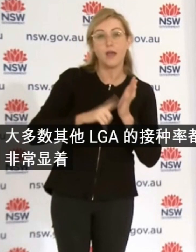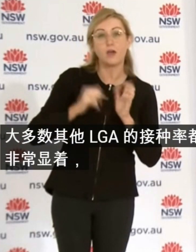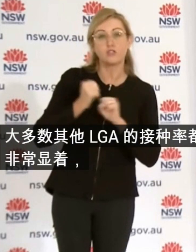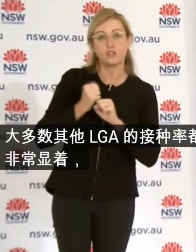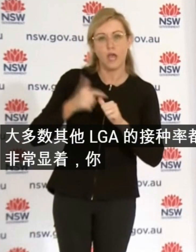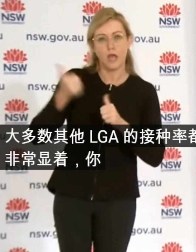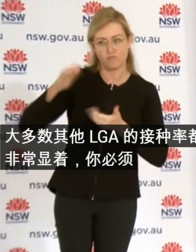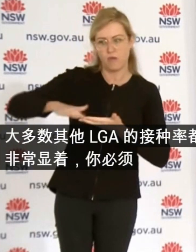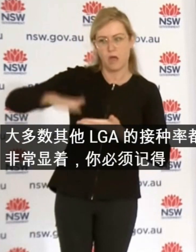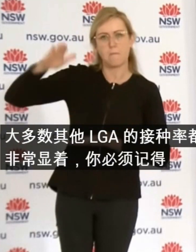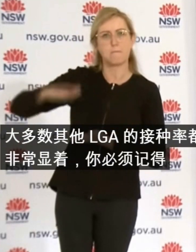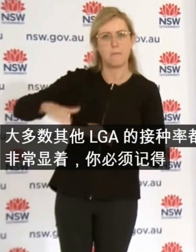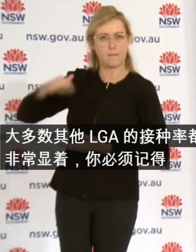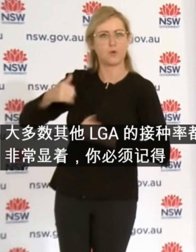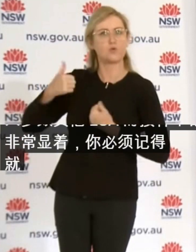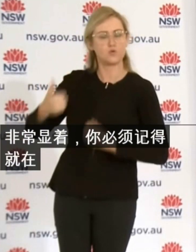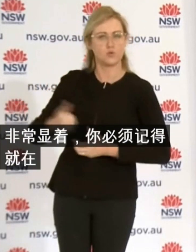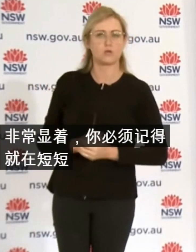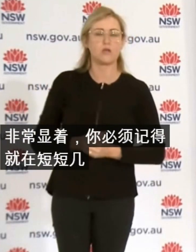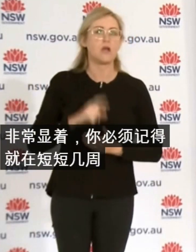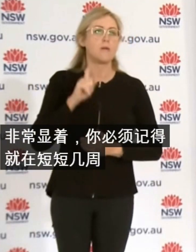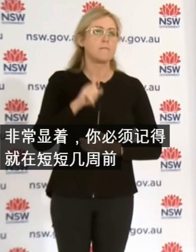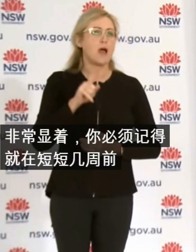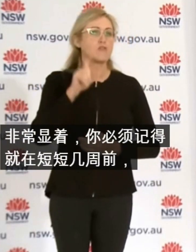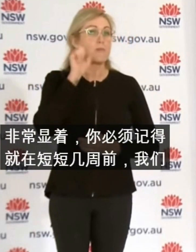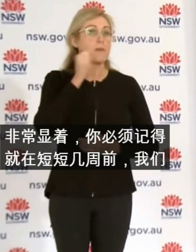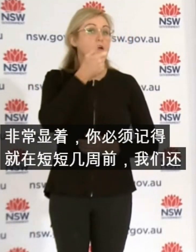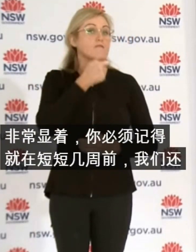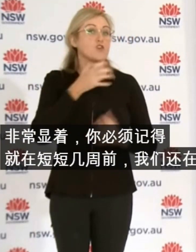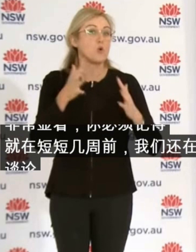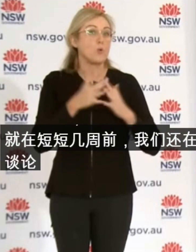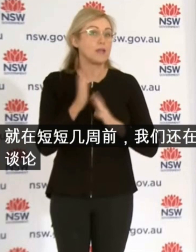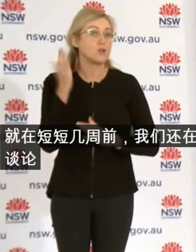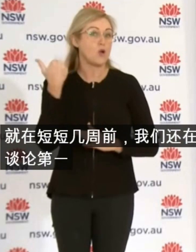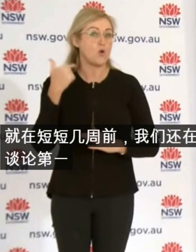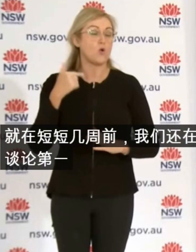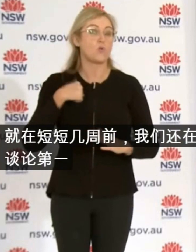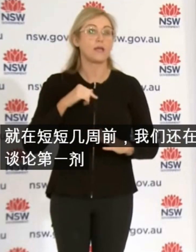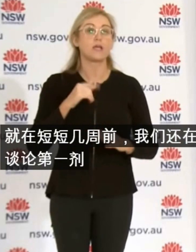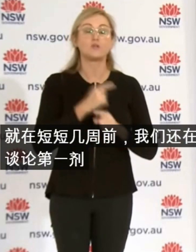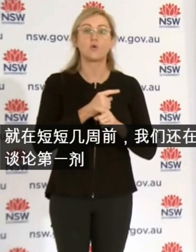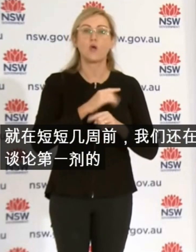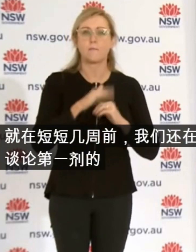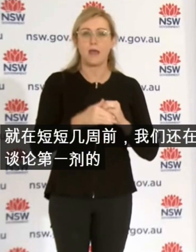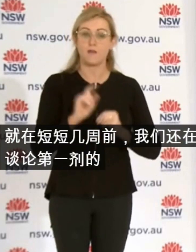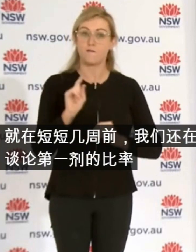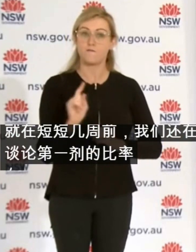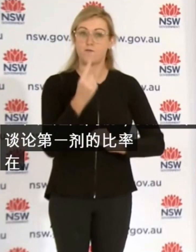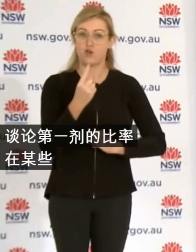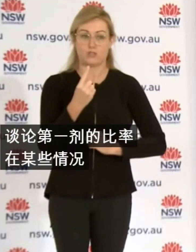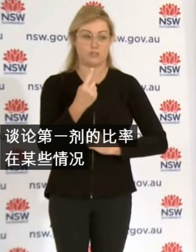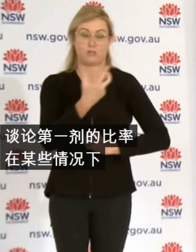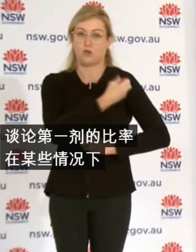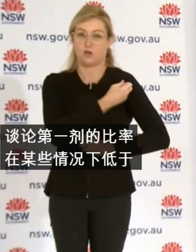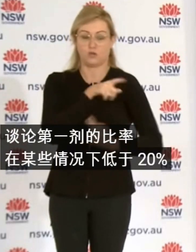very significantly, and you must remember only a few short weeks ago we were talking about rates, first dose rates of in